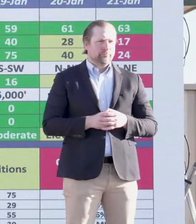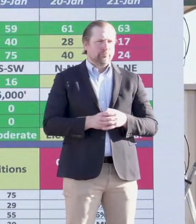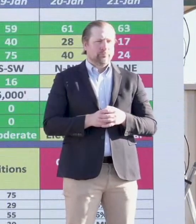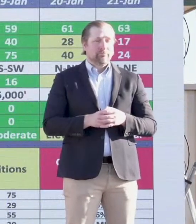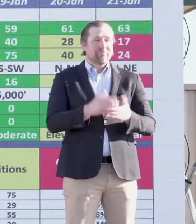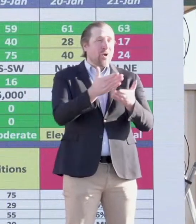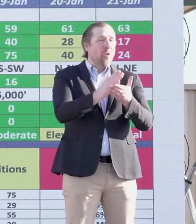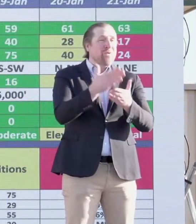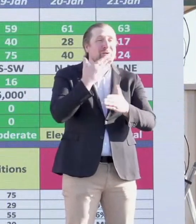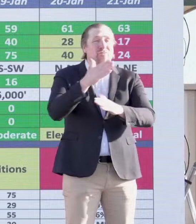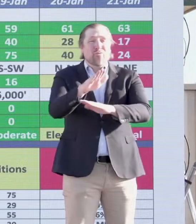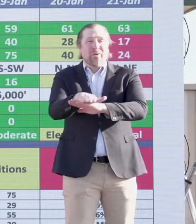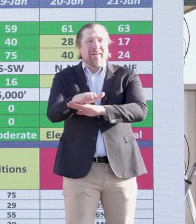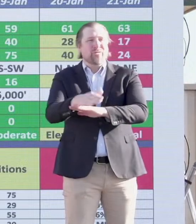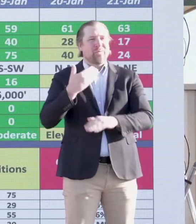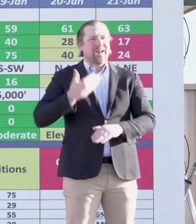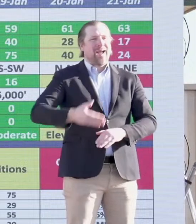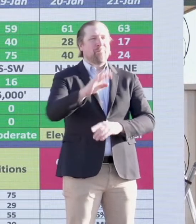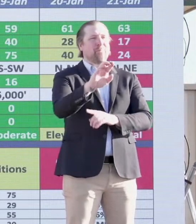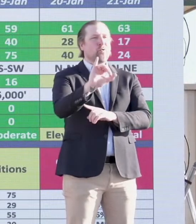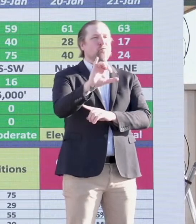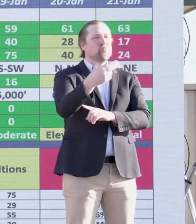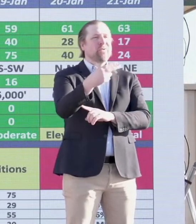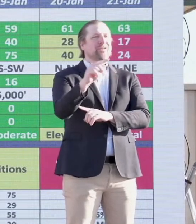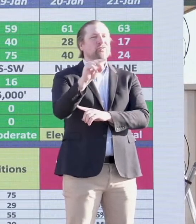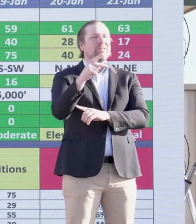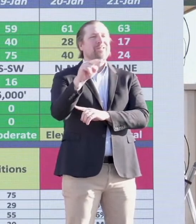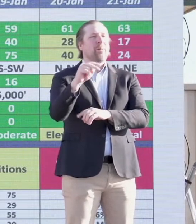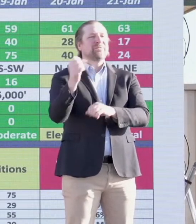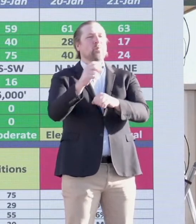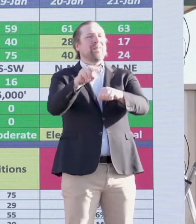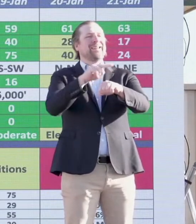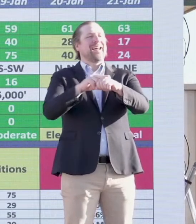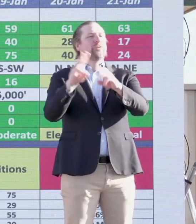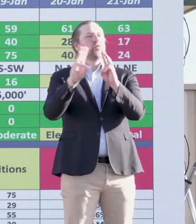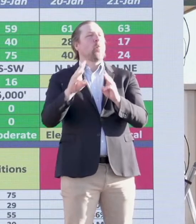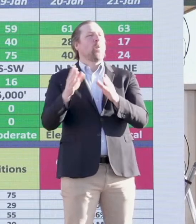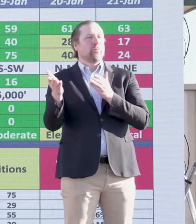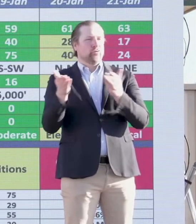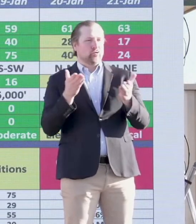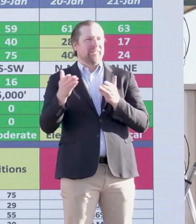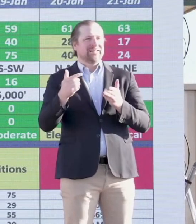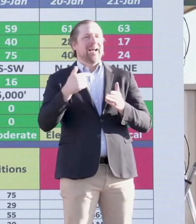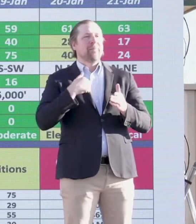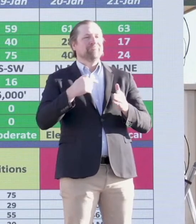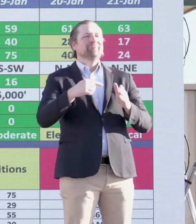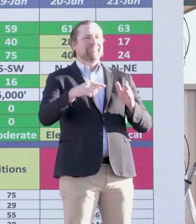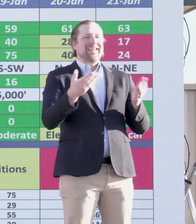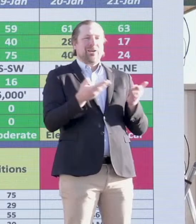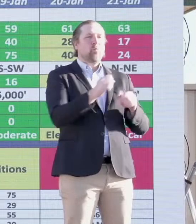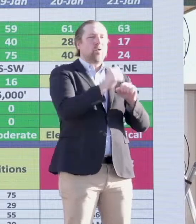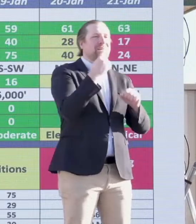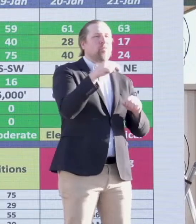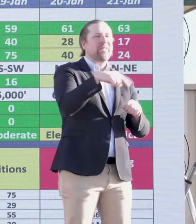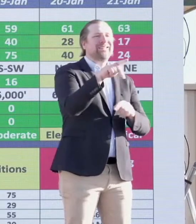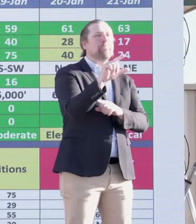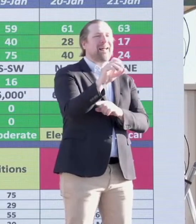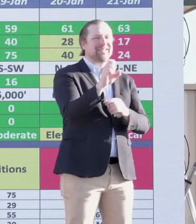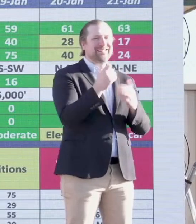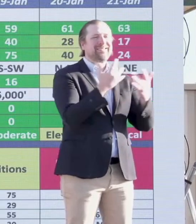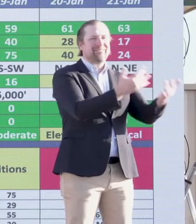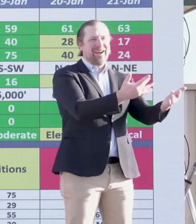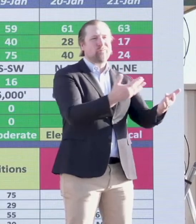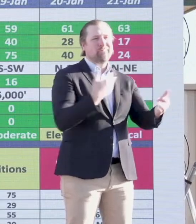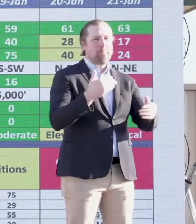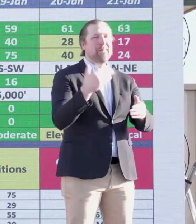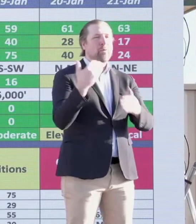All right, good afternoon, everybody. Rich Thompson, incident meteorologist with the National Weather Service, assigned to the Palisades incident. When this fire first